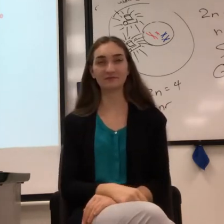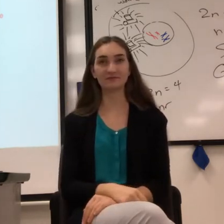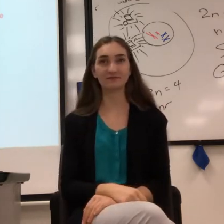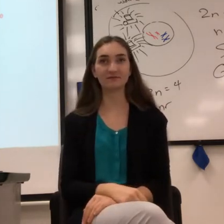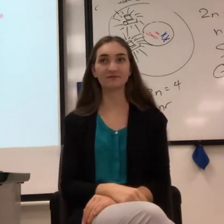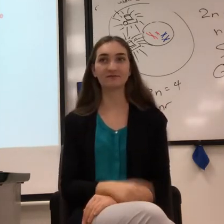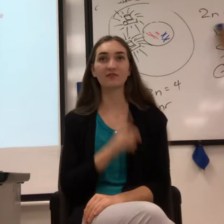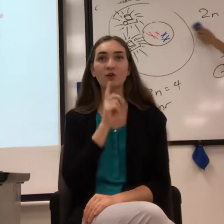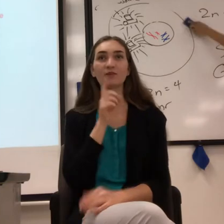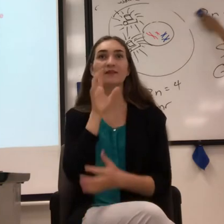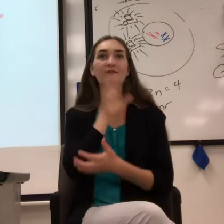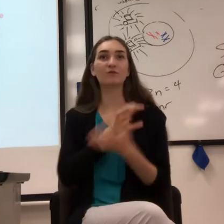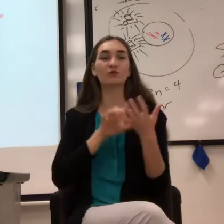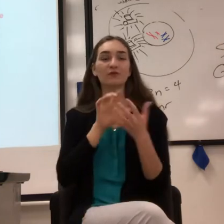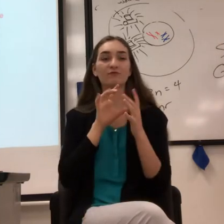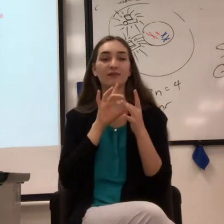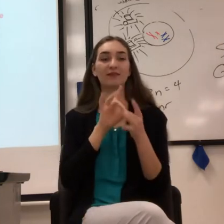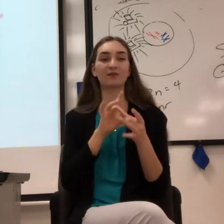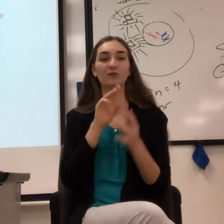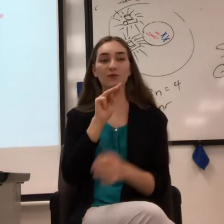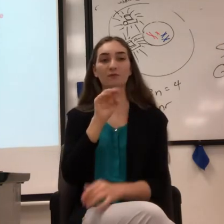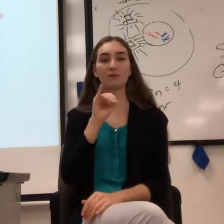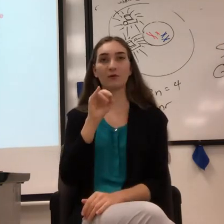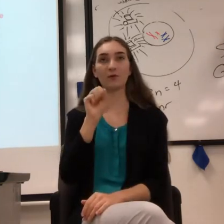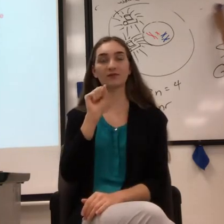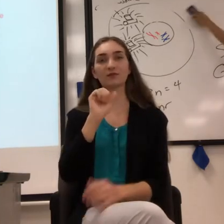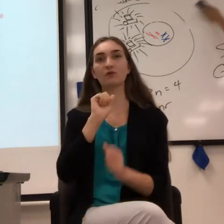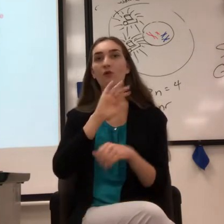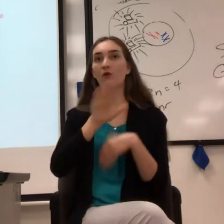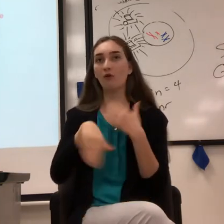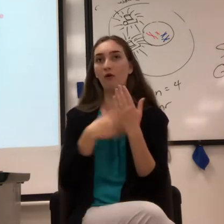The confusing thing about meiosis is all the terms.